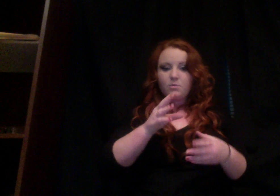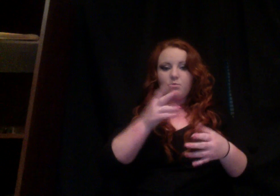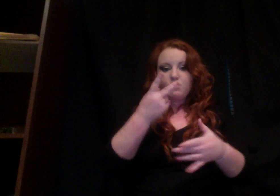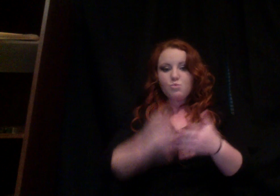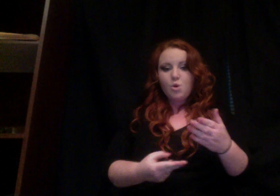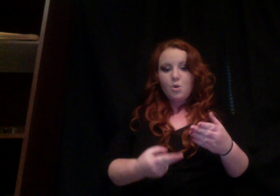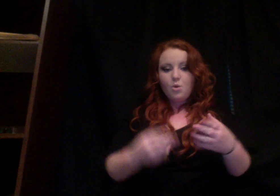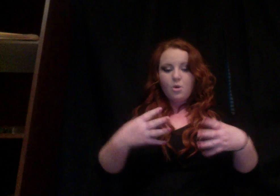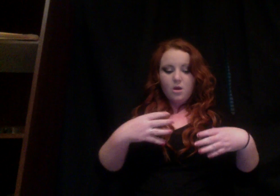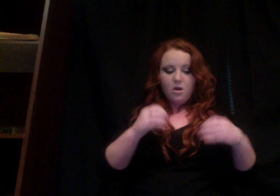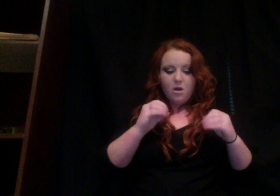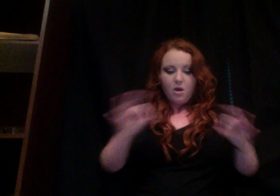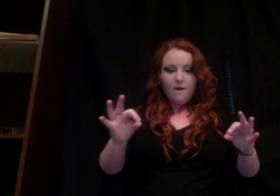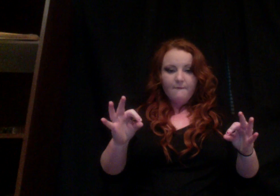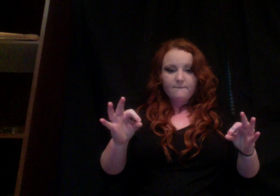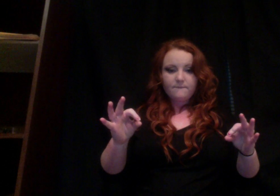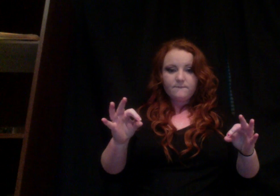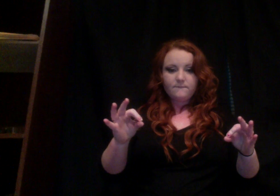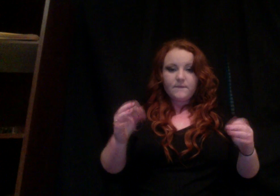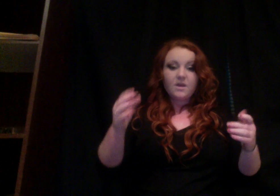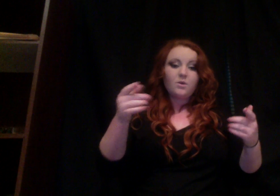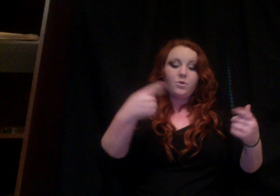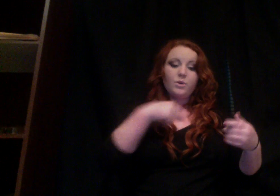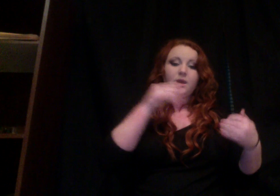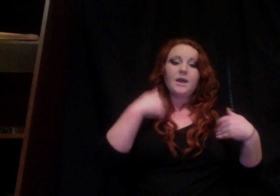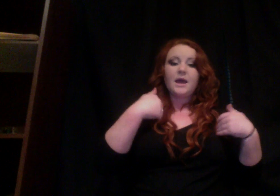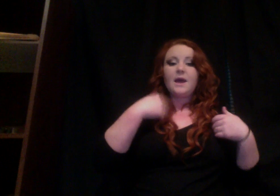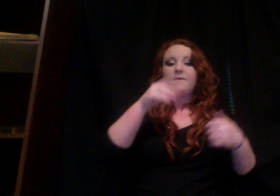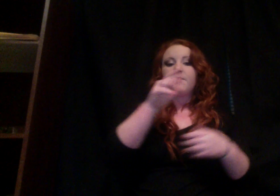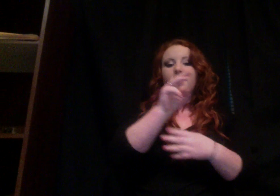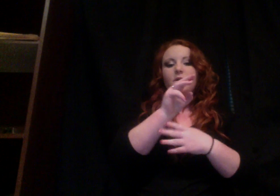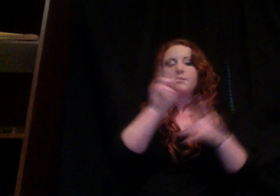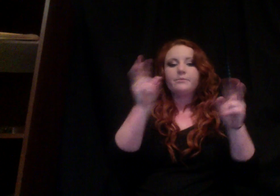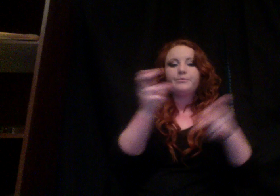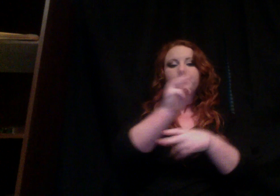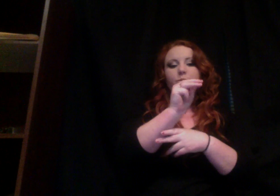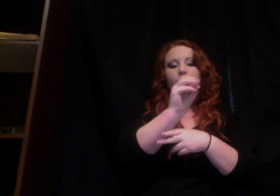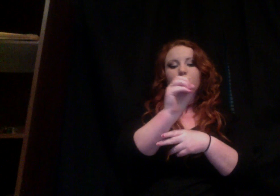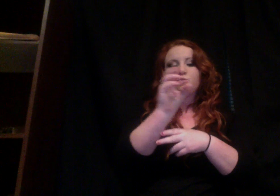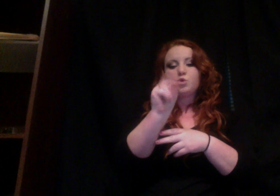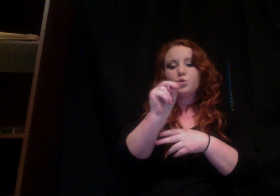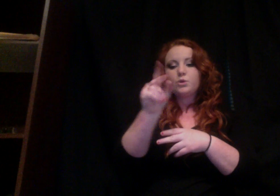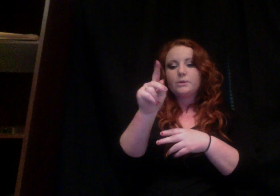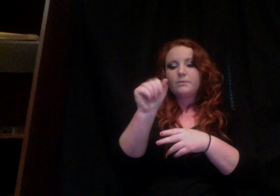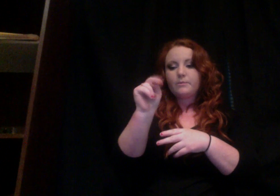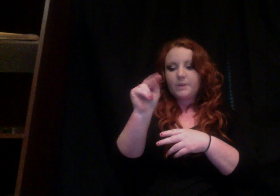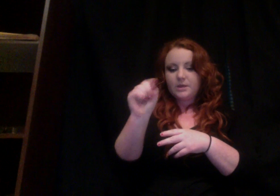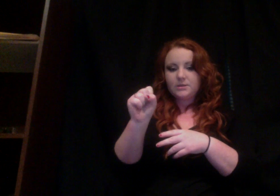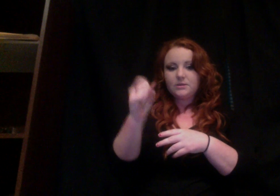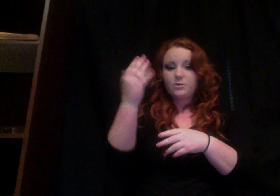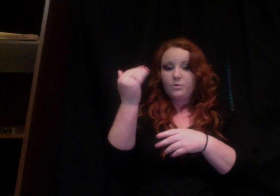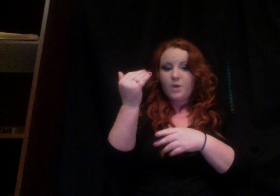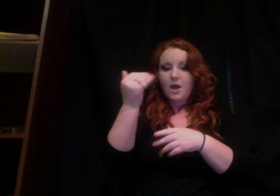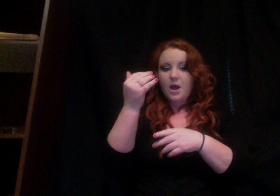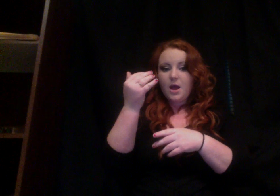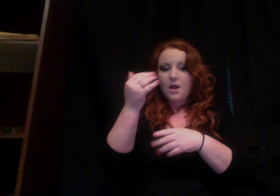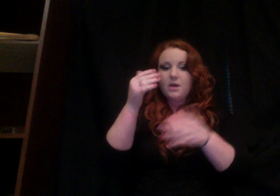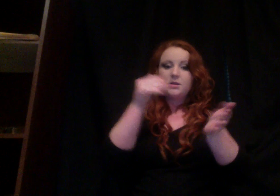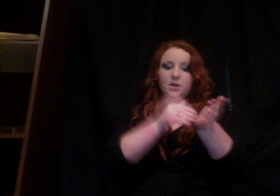shorts that are called moon pants because the patient is going to moon the doctor. The flap